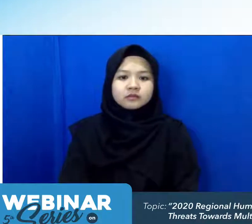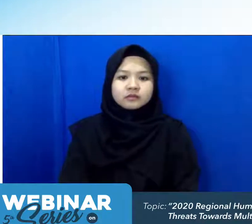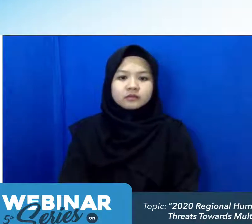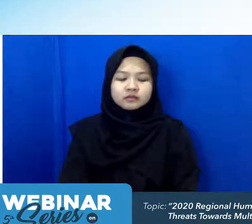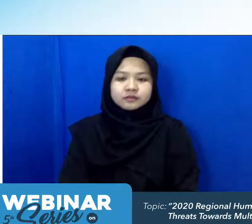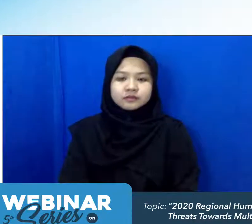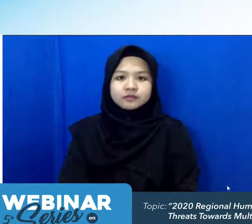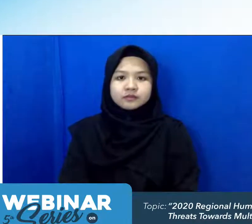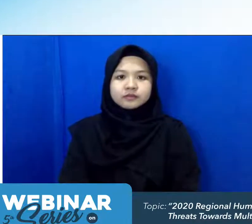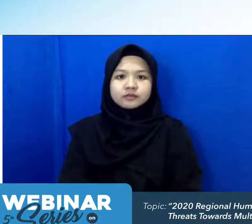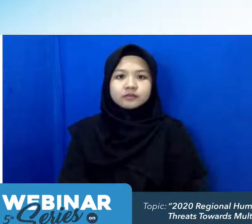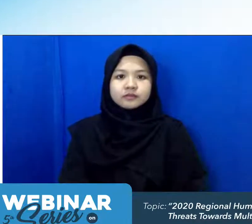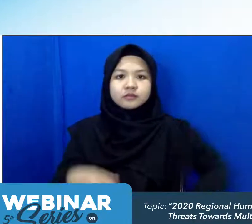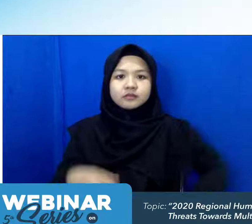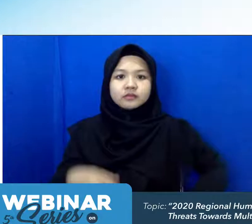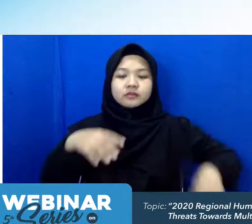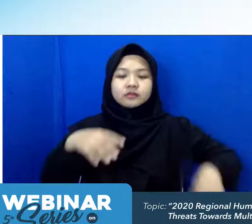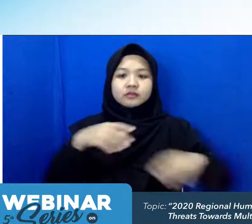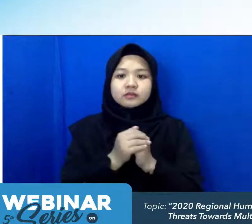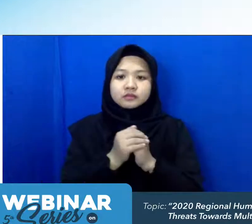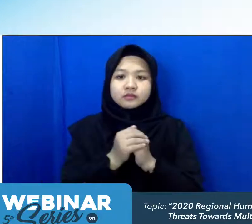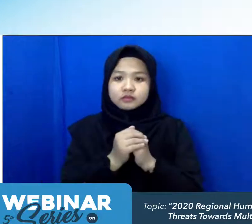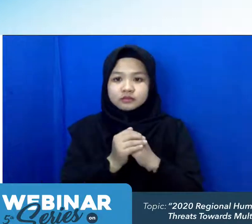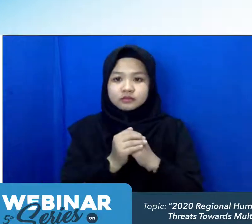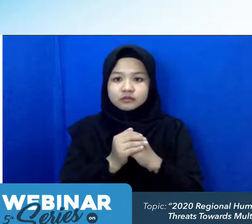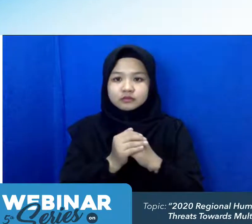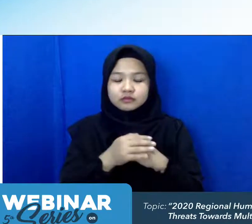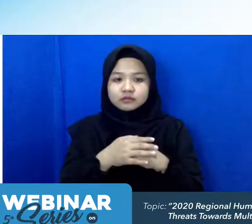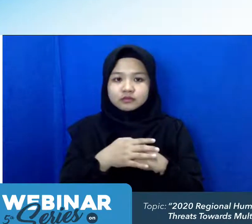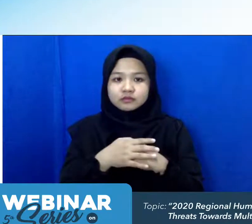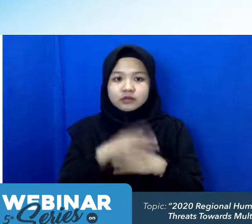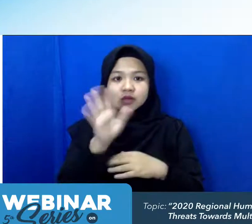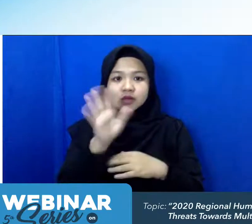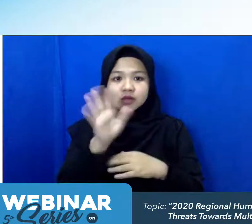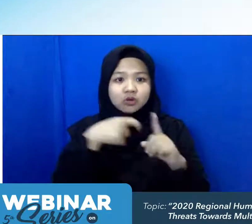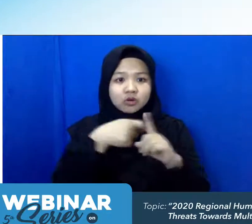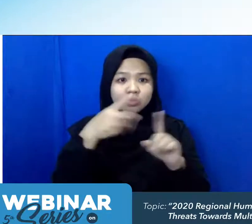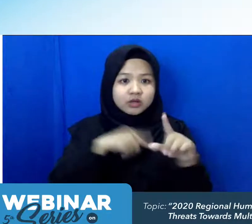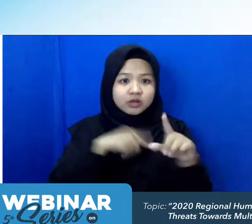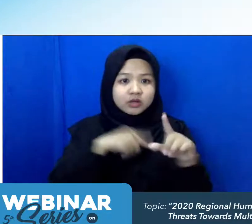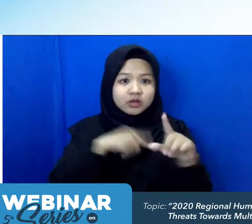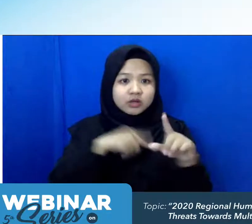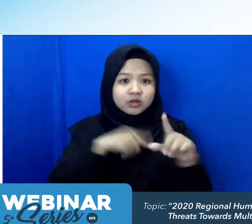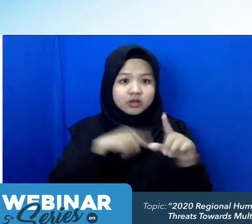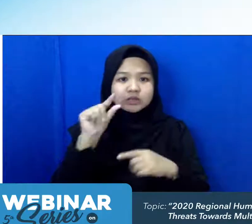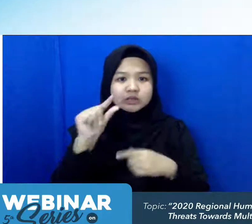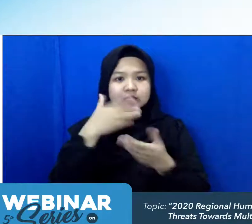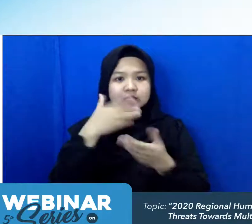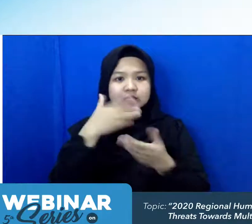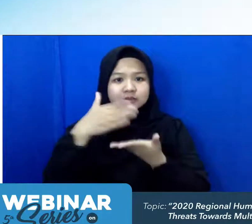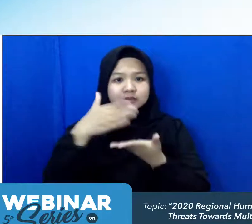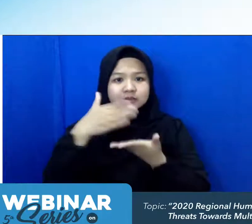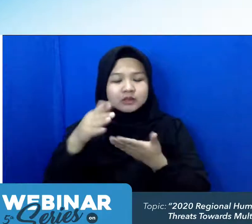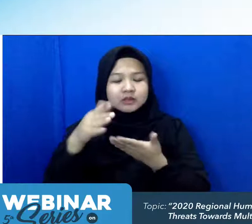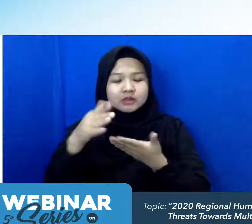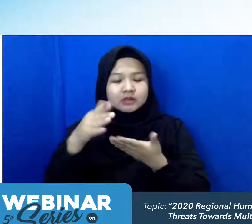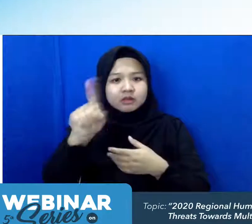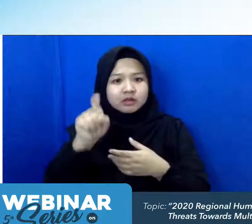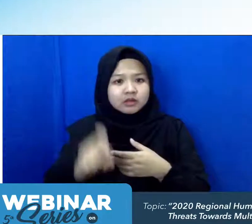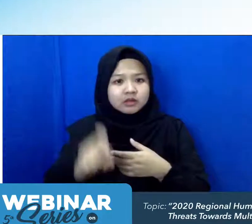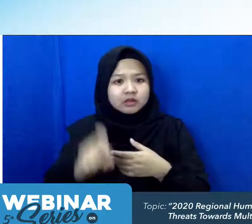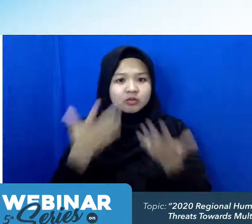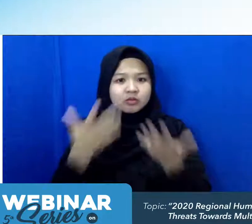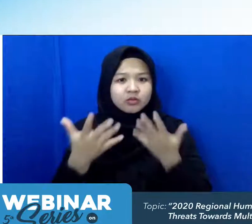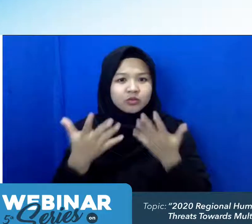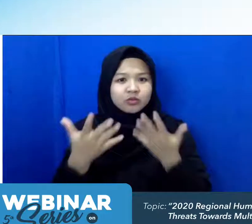Hi, Kia. I think just to give enough explanation, the question might get confusing